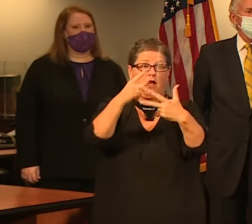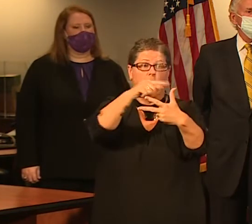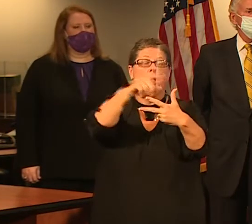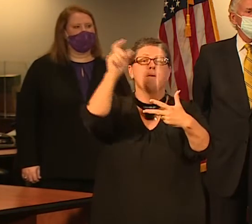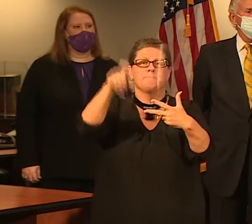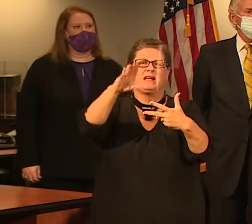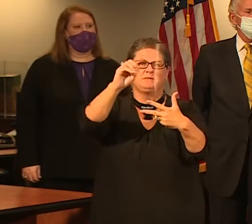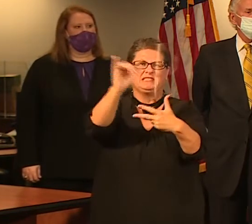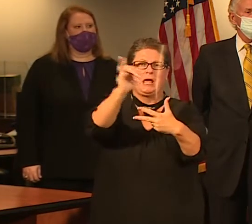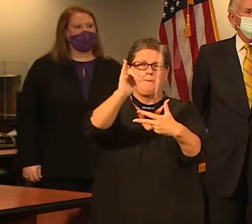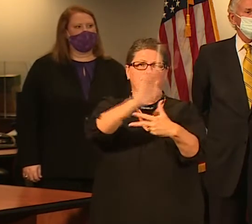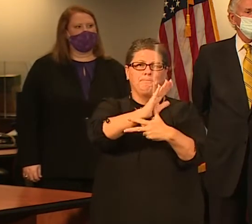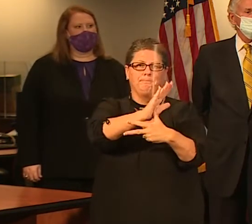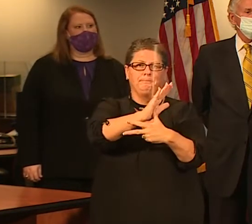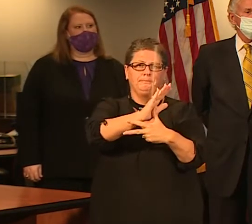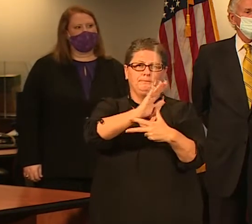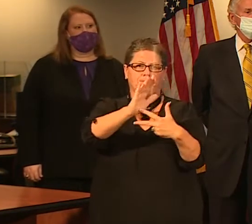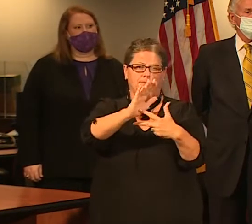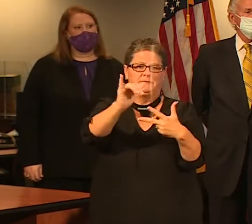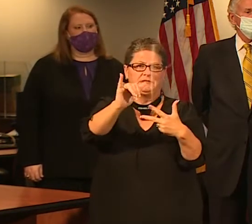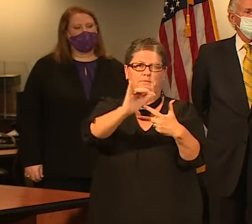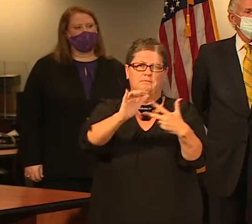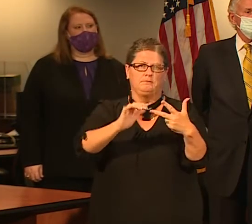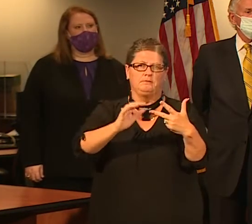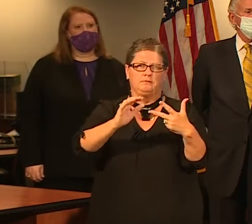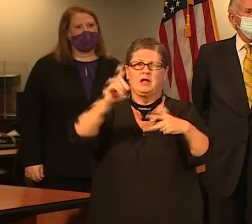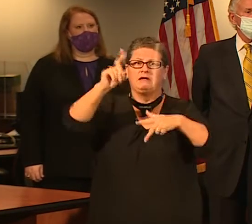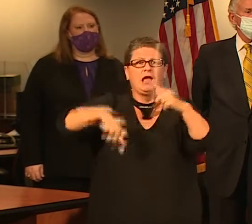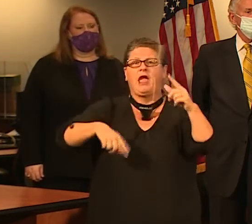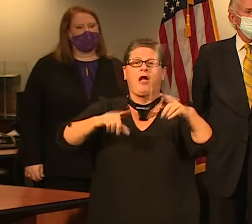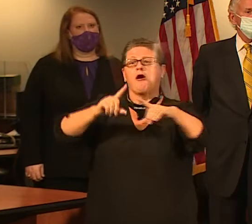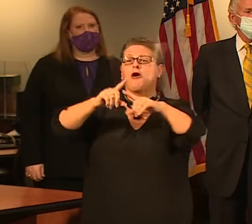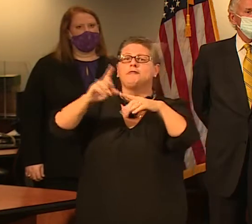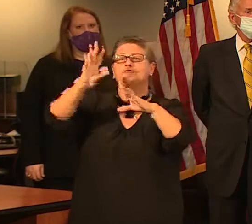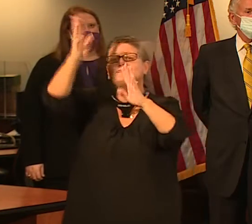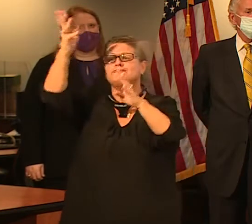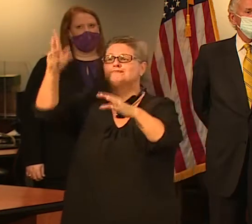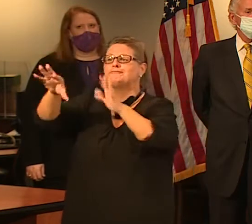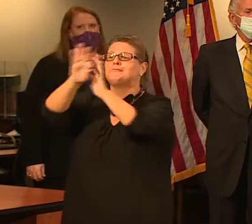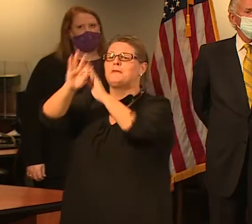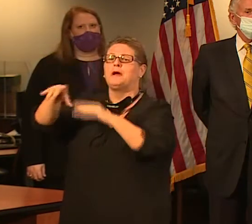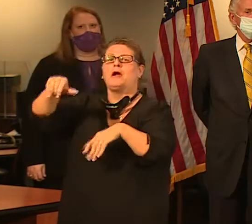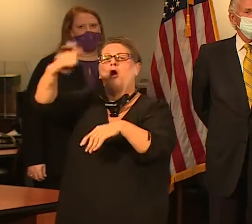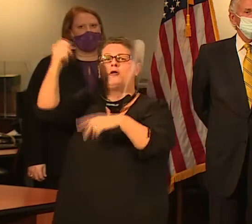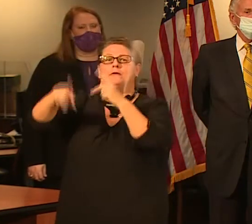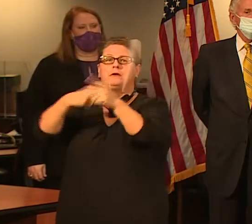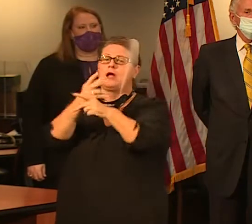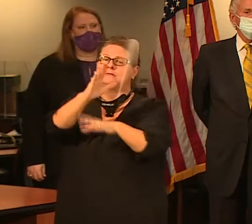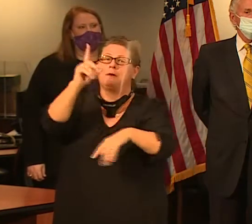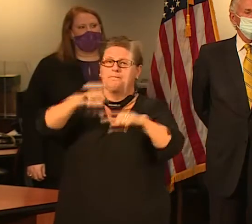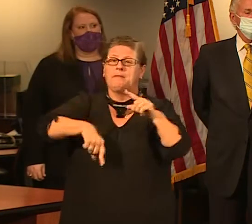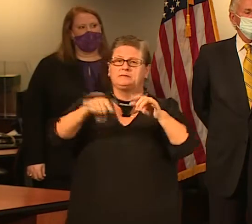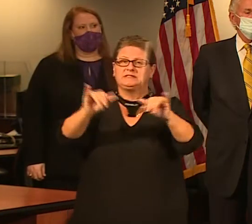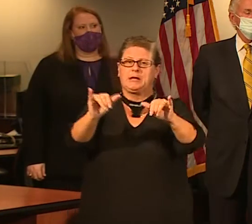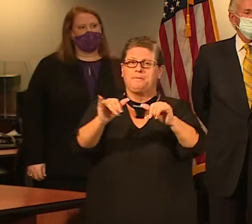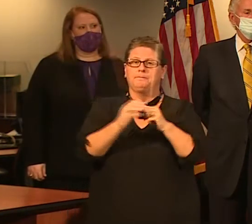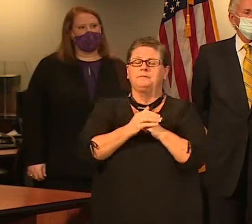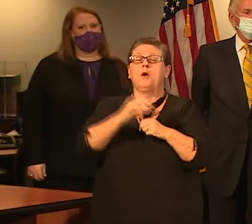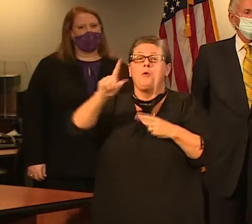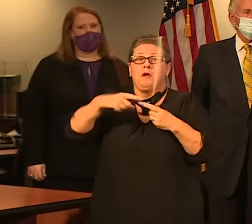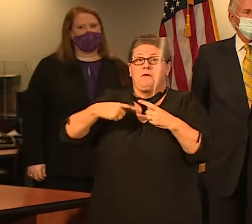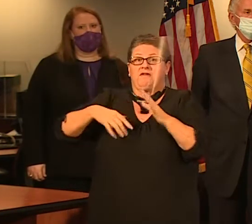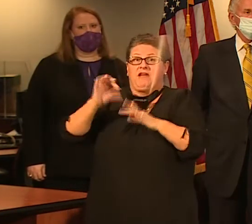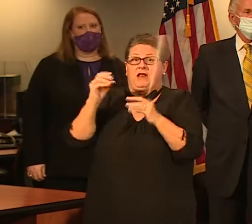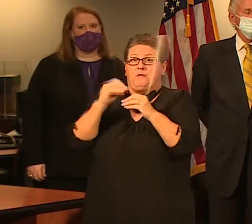Our current COVID vaccination planning process and timeline will continue to evolve as more information becomes available to us from the